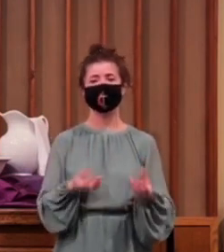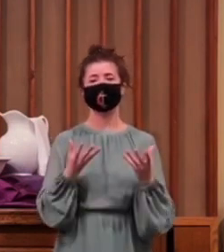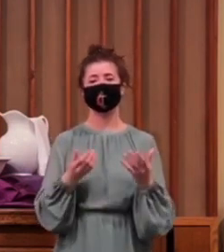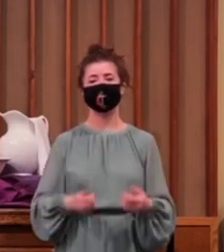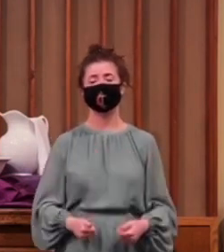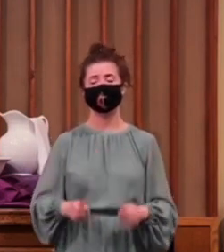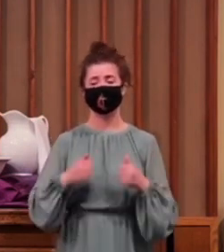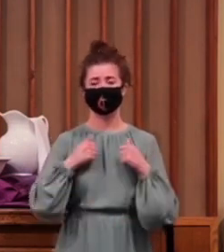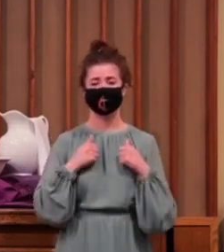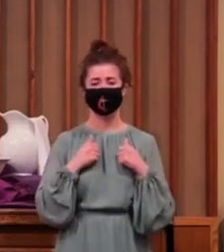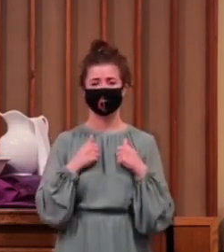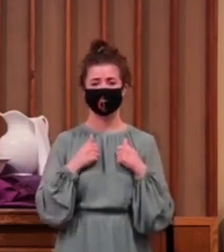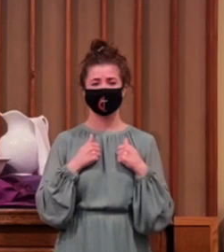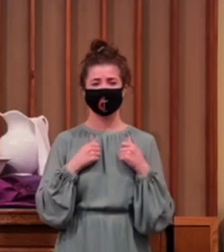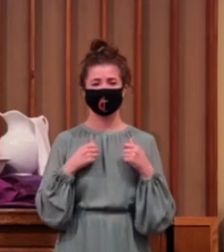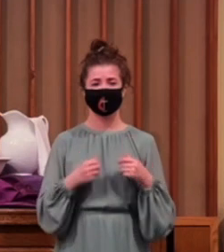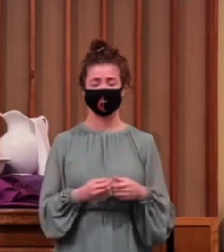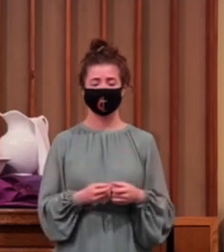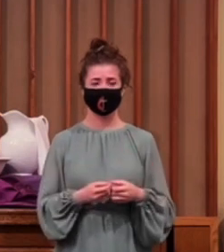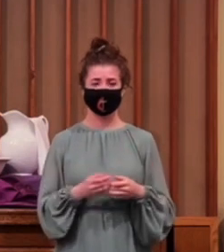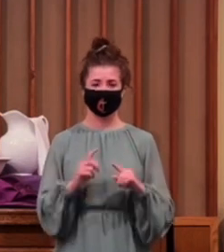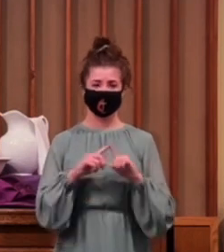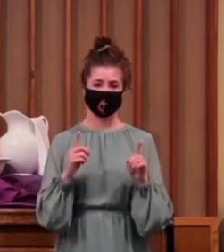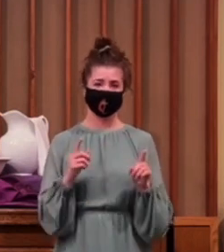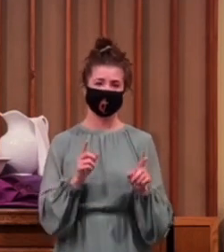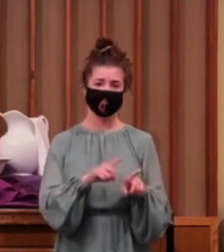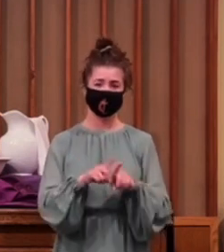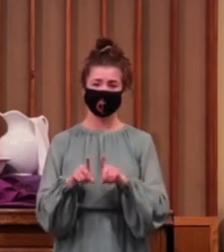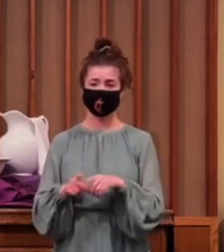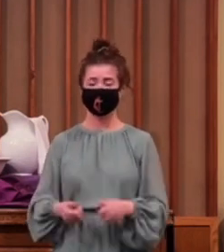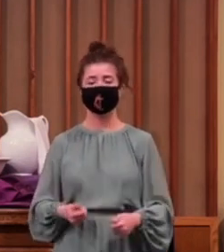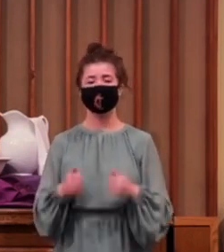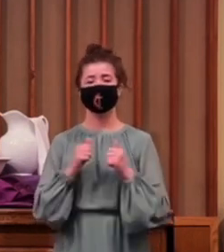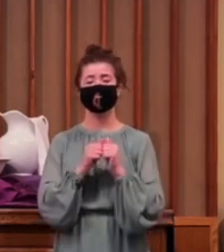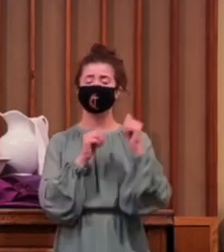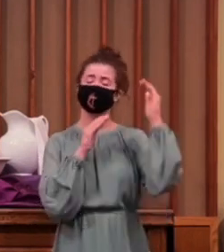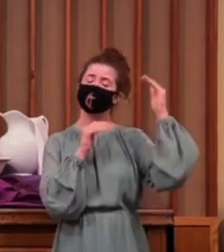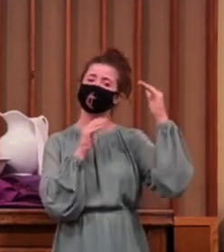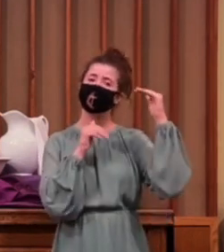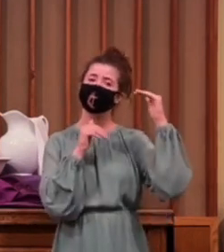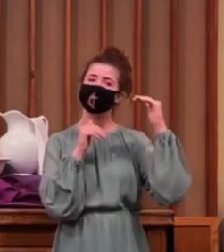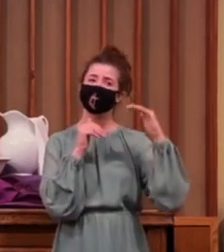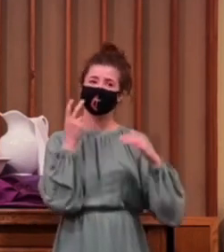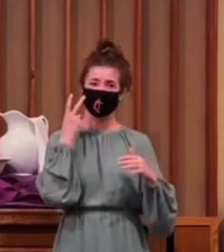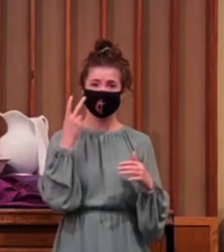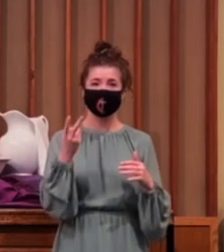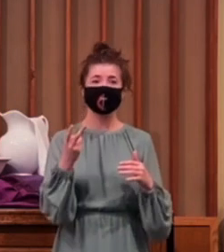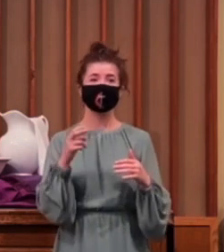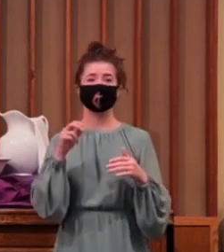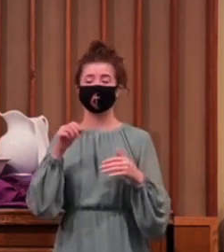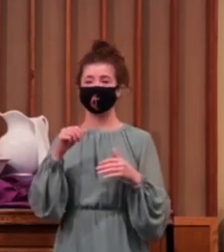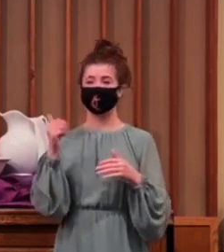lives. And yet, we have also lived with the hope of seeing the other side of